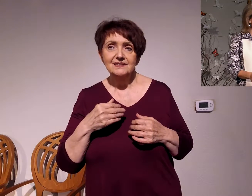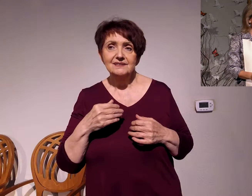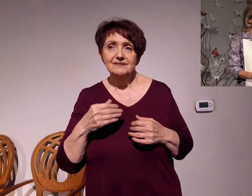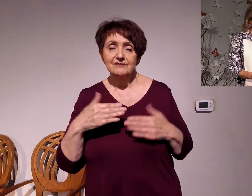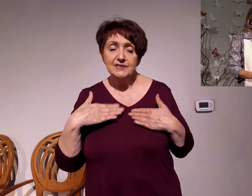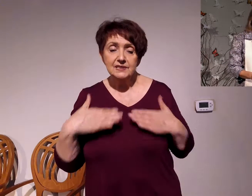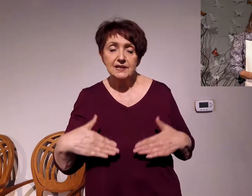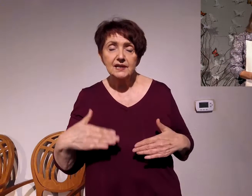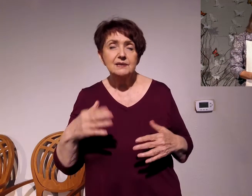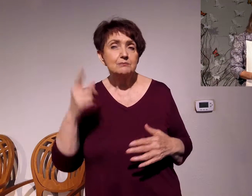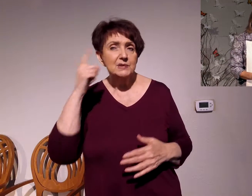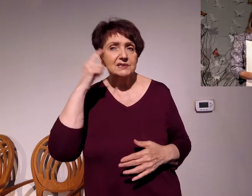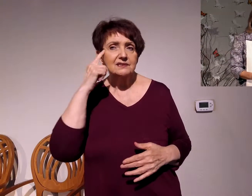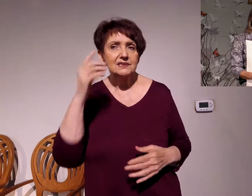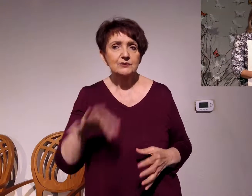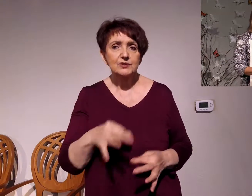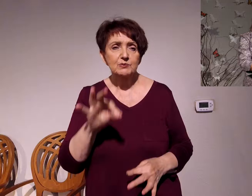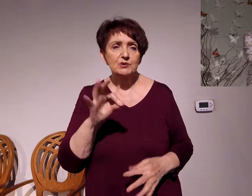mentally, spiritually.